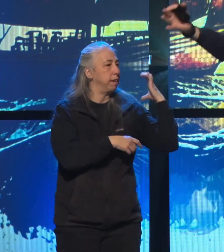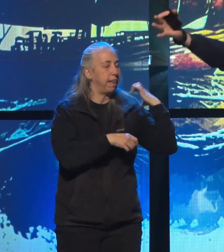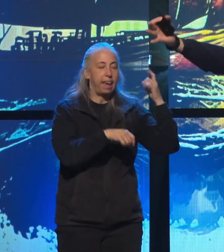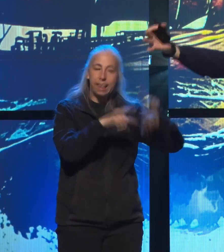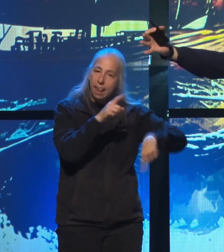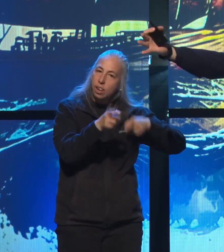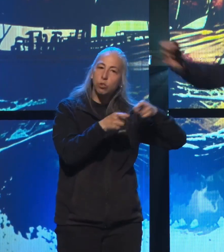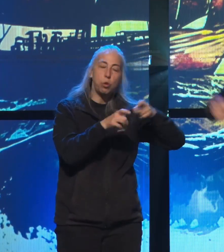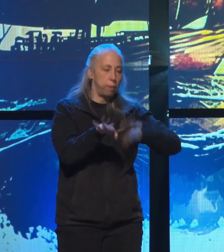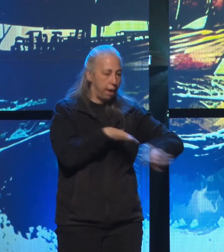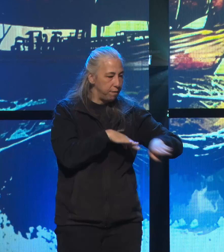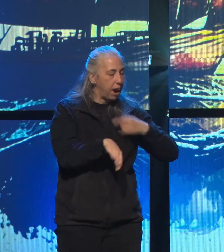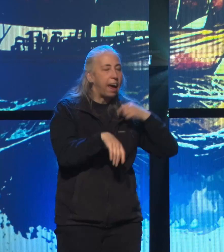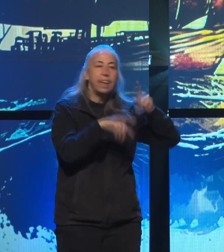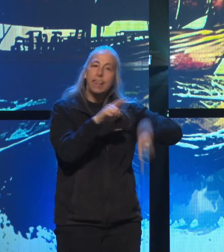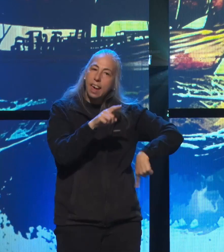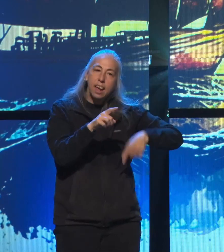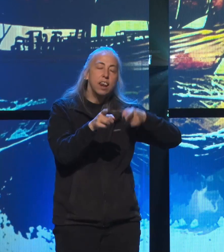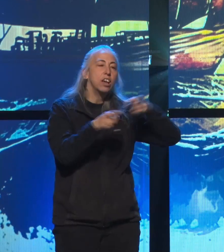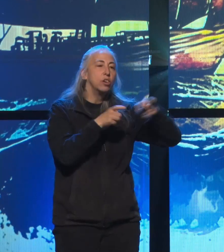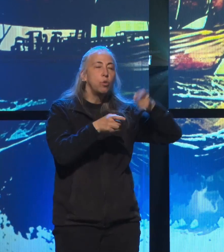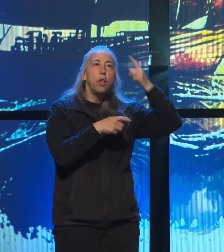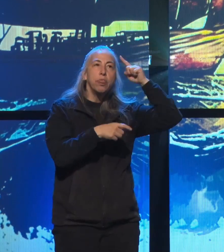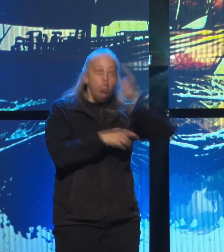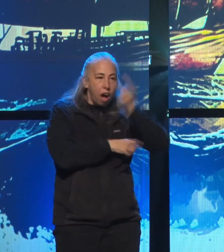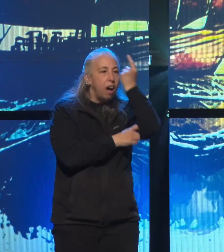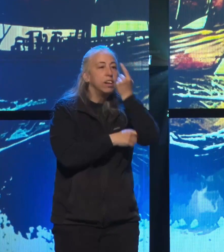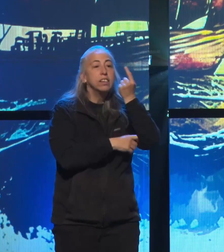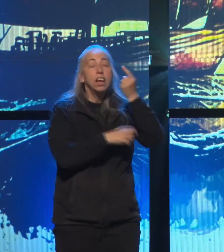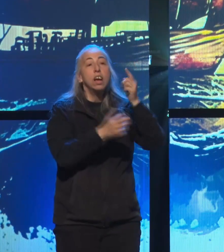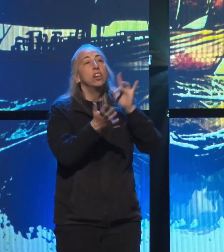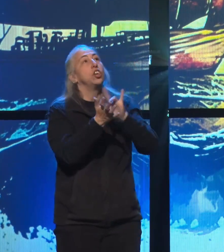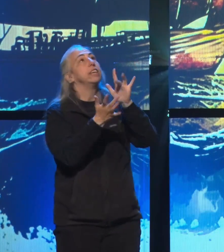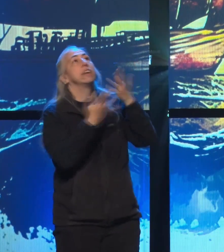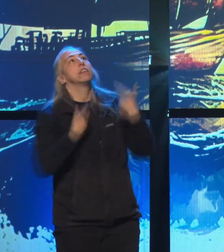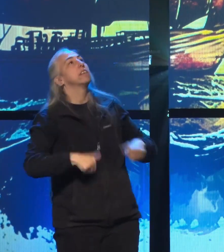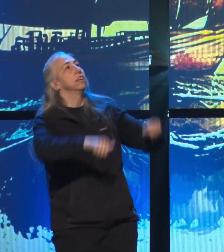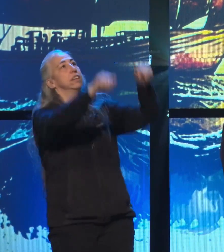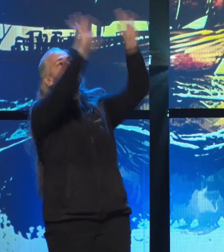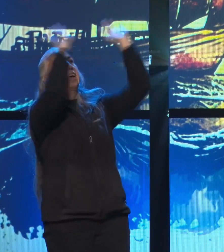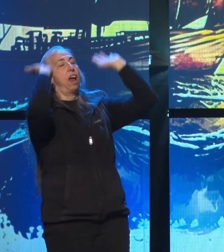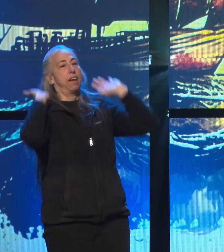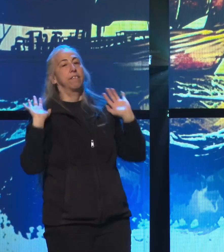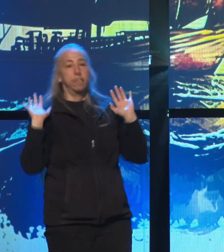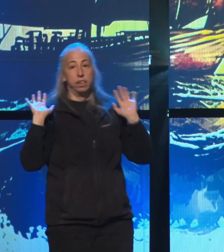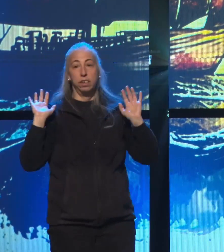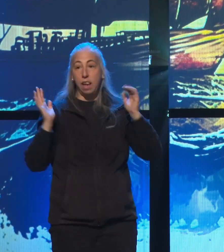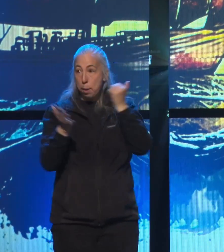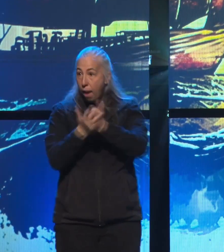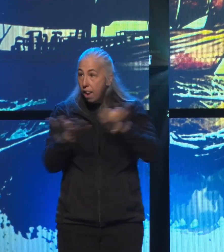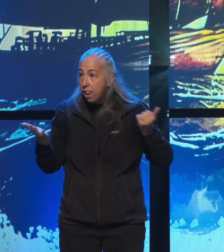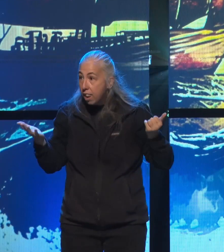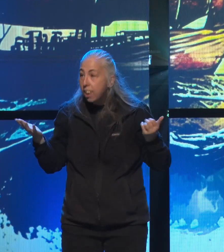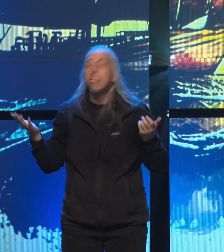can't control this person's thoughts. Jesus, take the wheel. Can I get an amen from all the Carrie Underwood fans in the